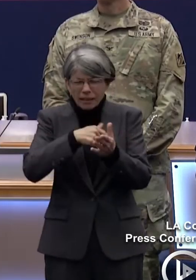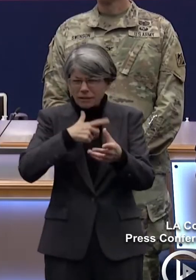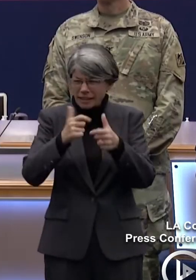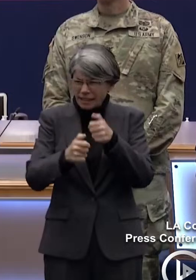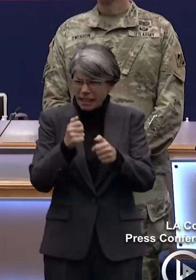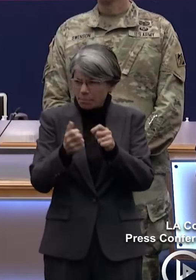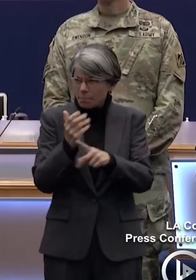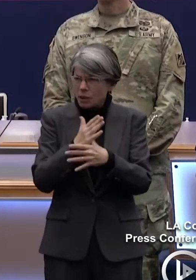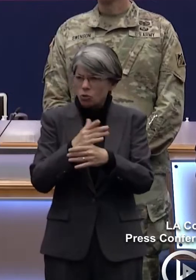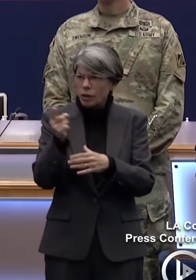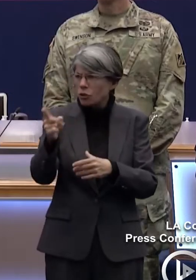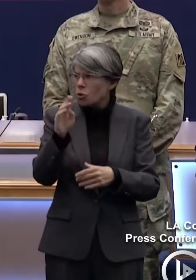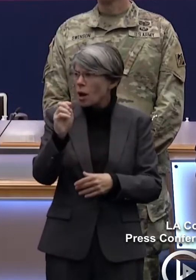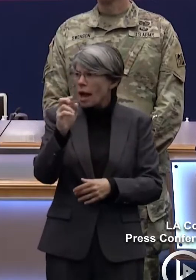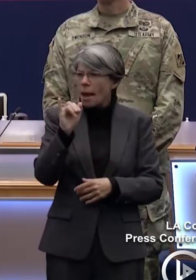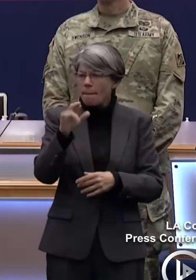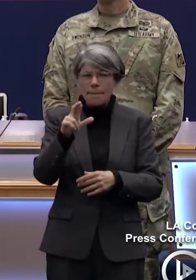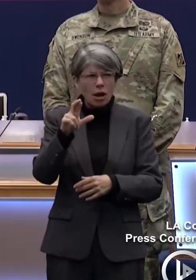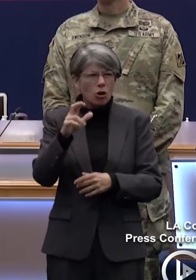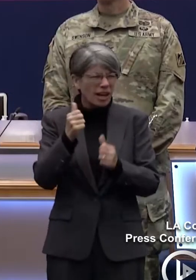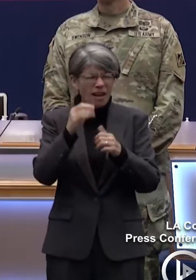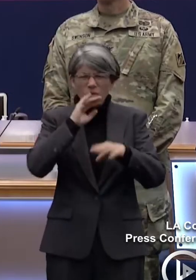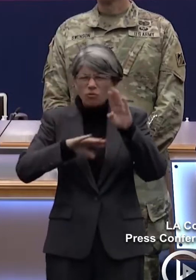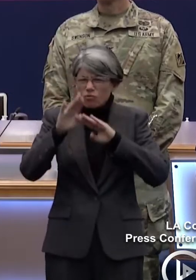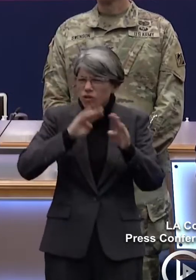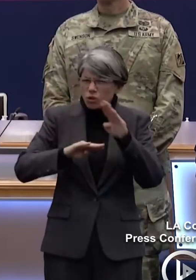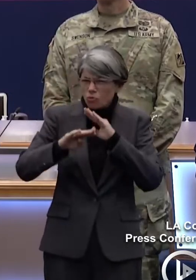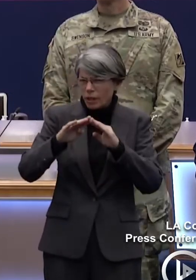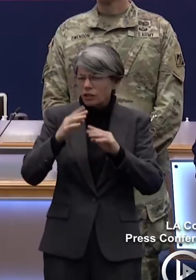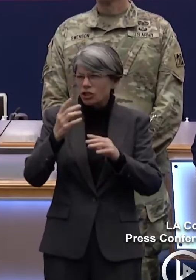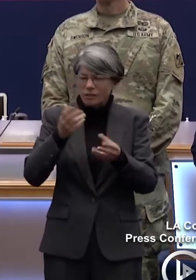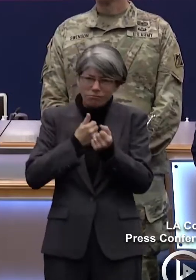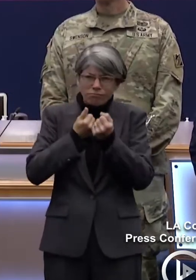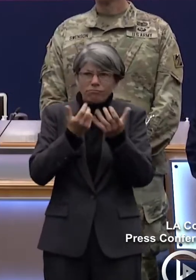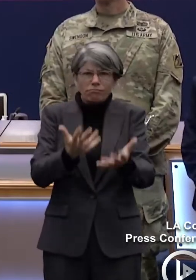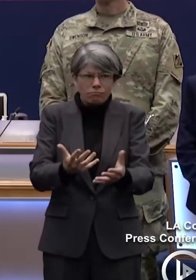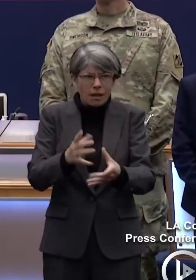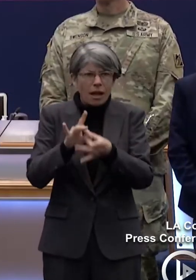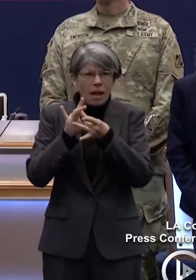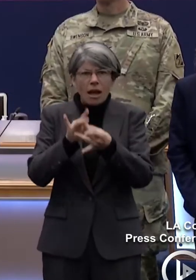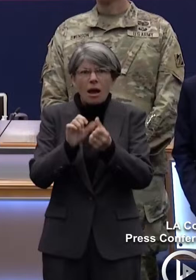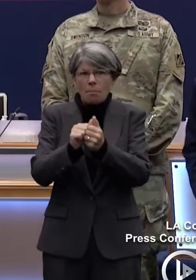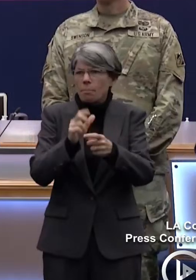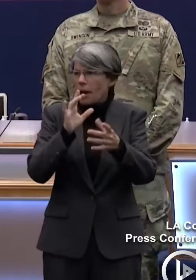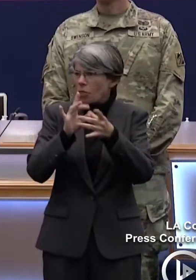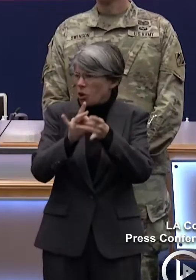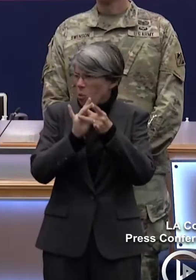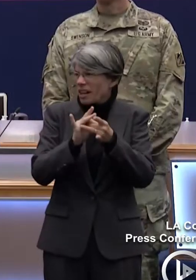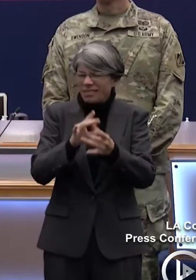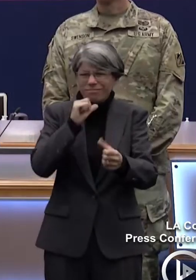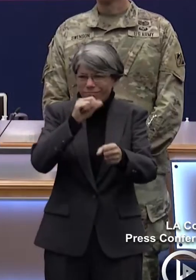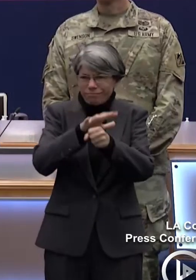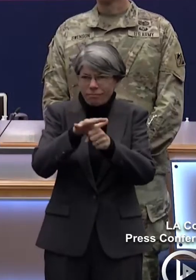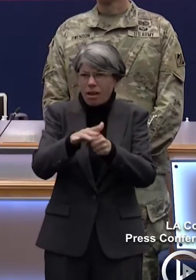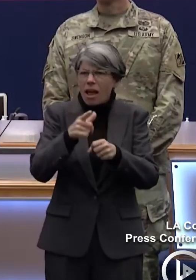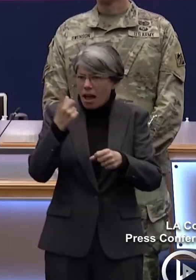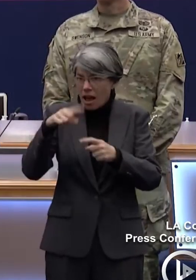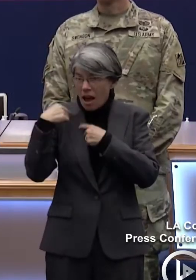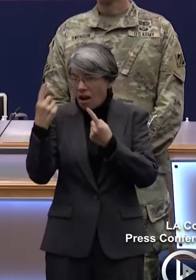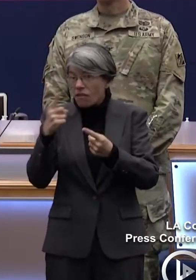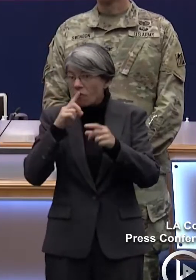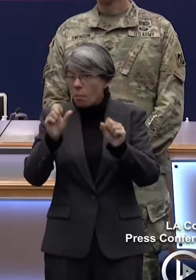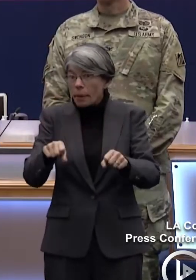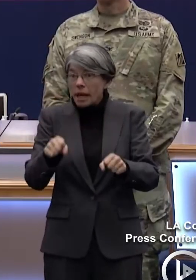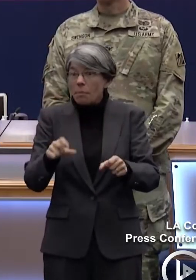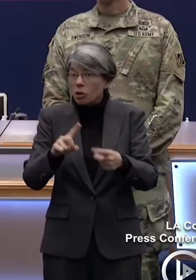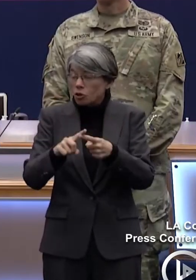between you and the mayor where there were some frustrations expressed over the coordination or lack thereof. Have you ever been